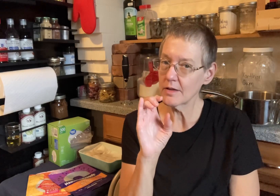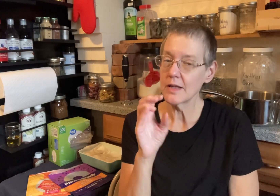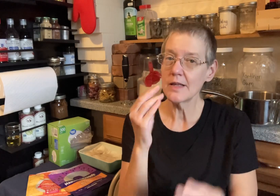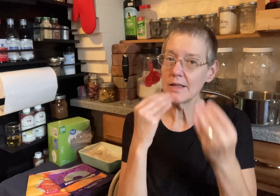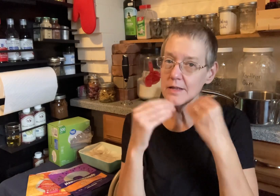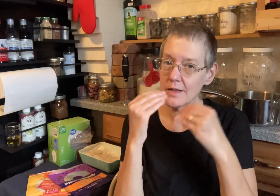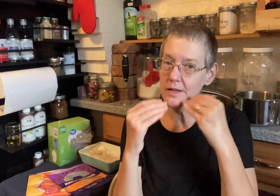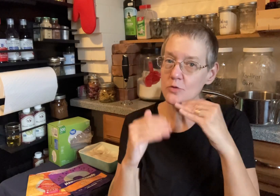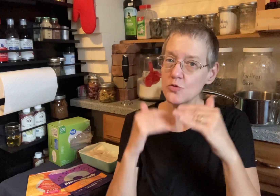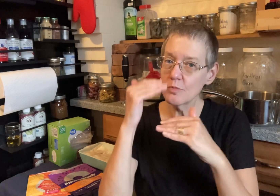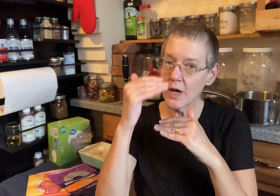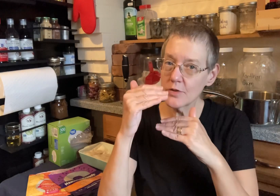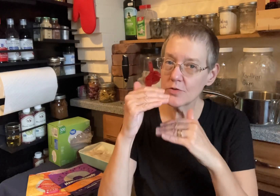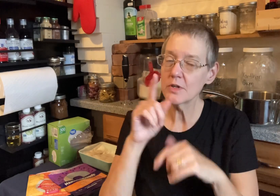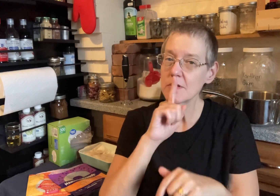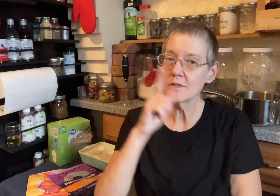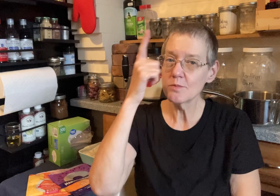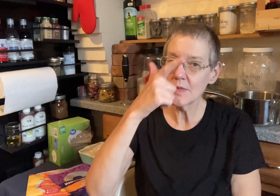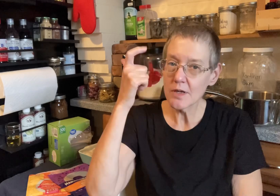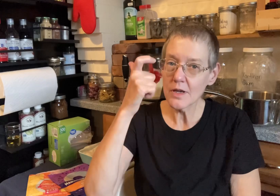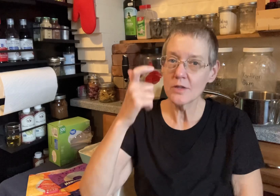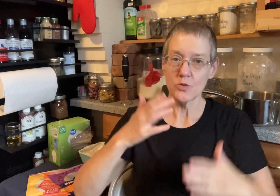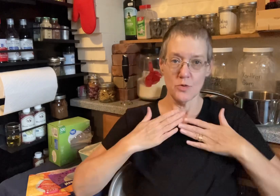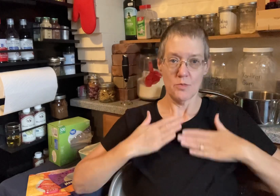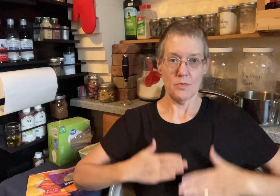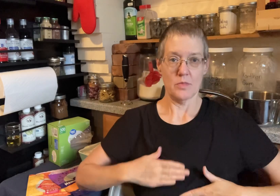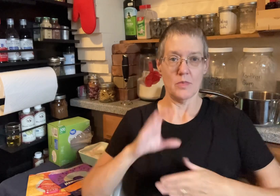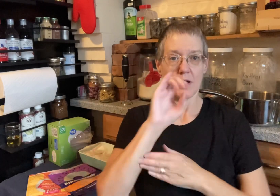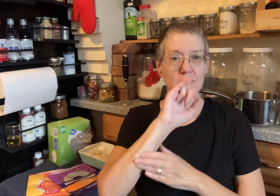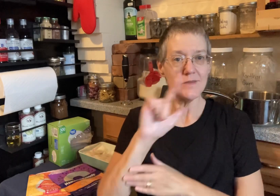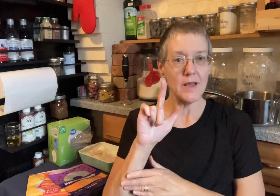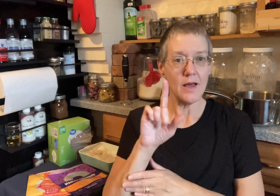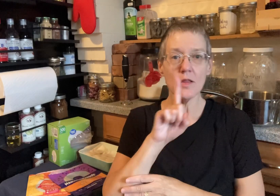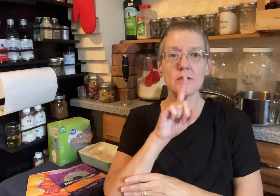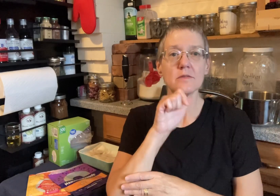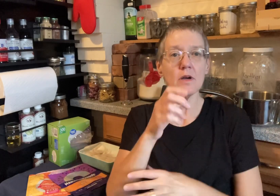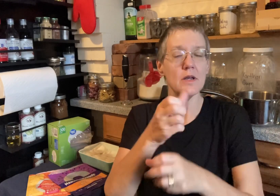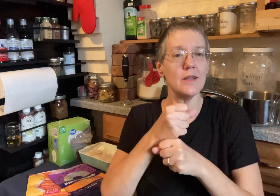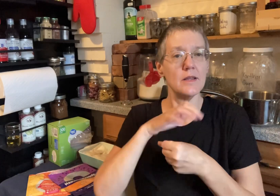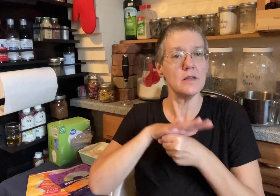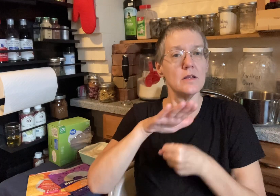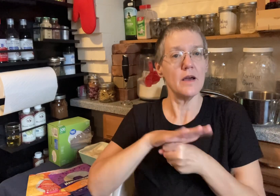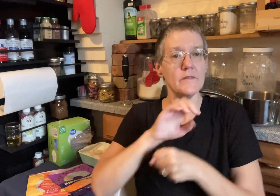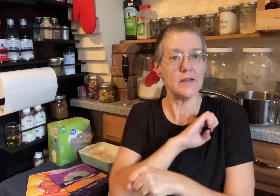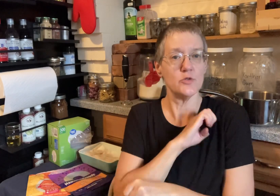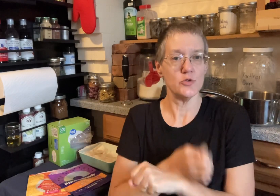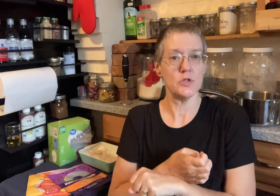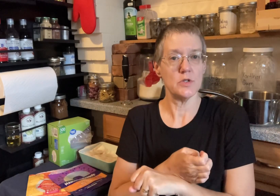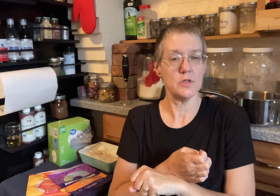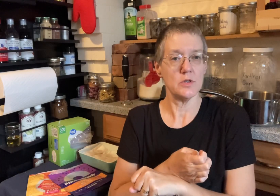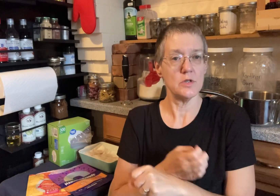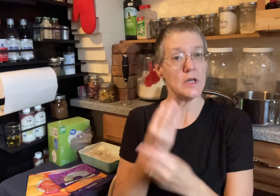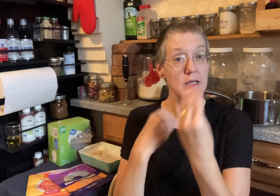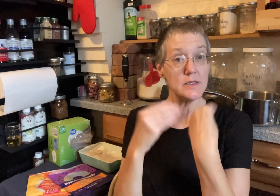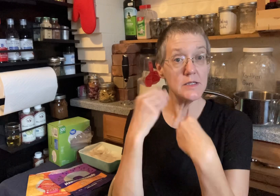It's genetic. Overeating is caused because your cells aren't getting enough